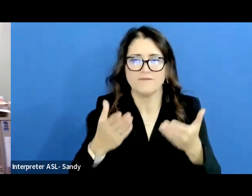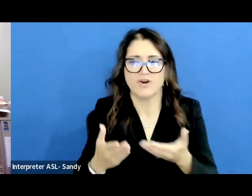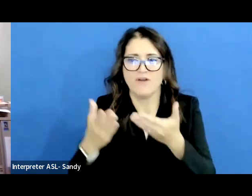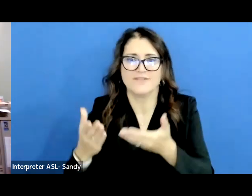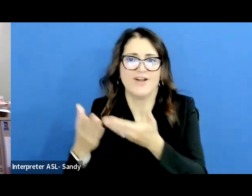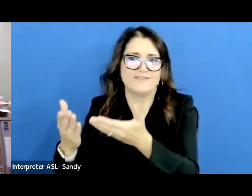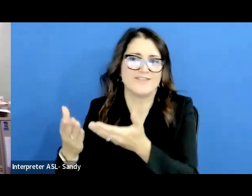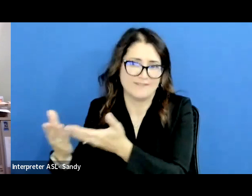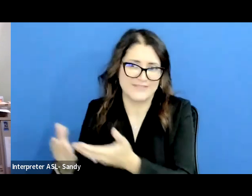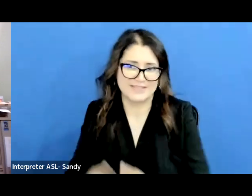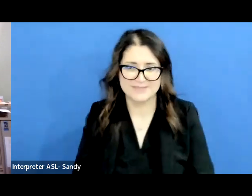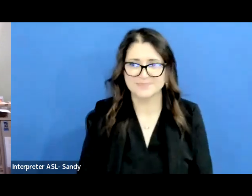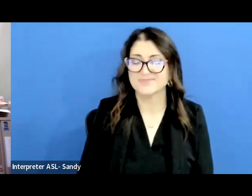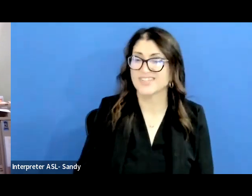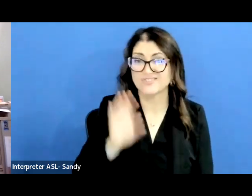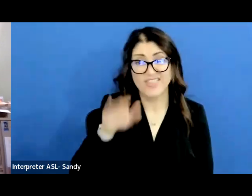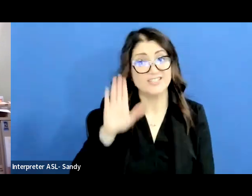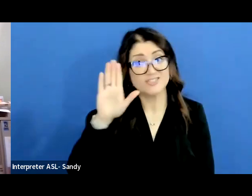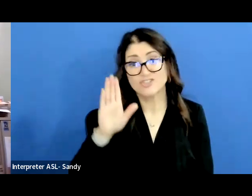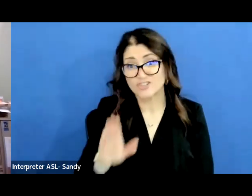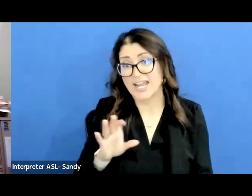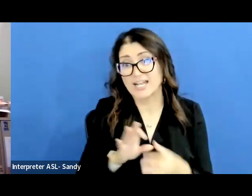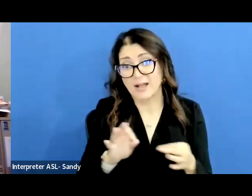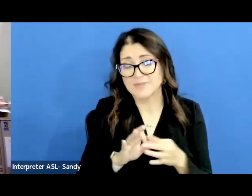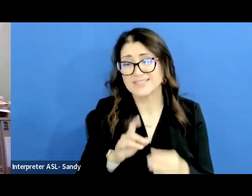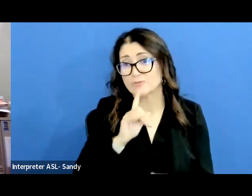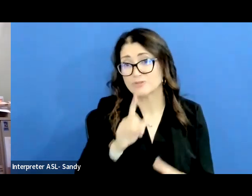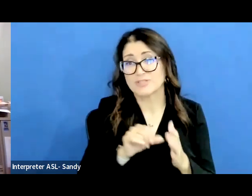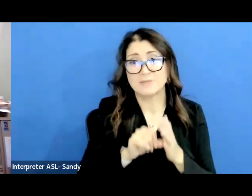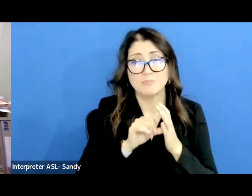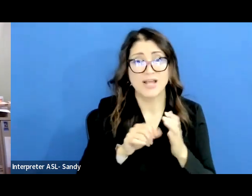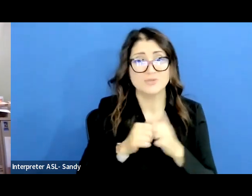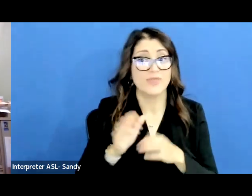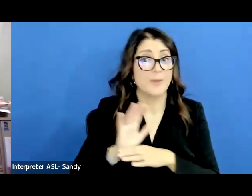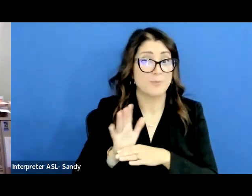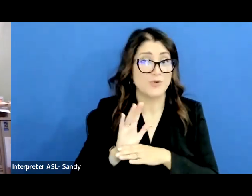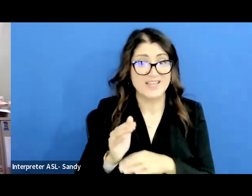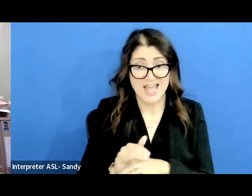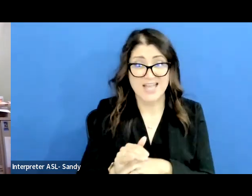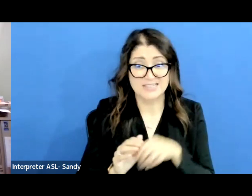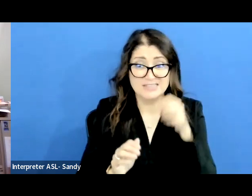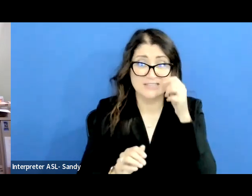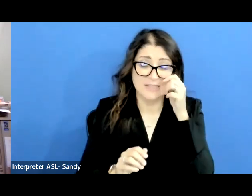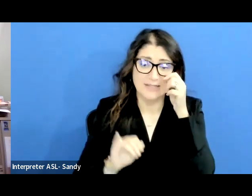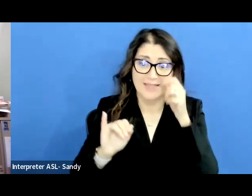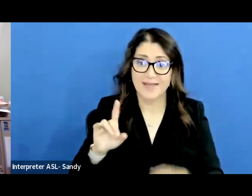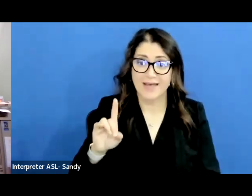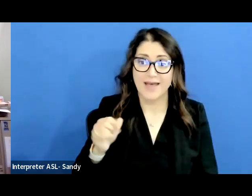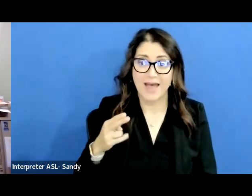there. And I was really impressed with the movie night that the